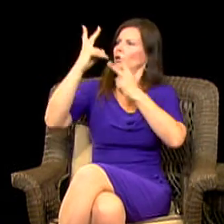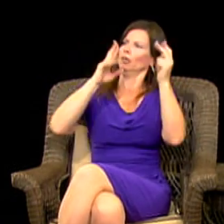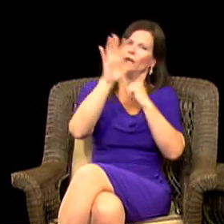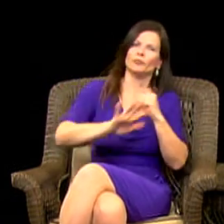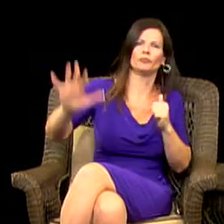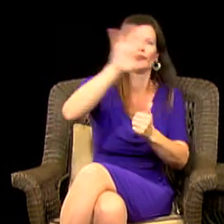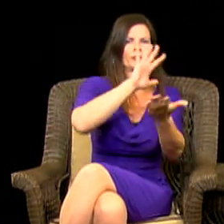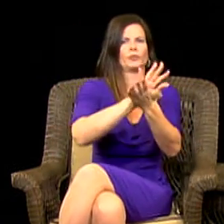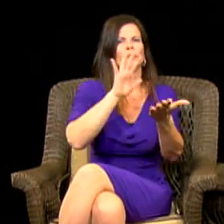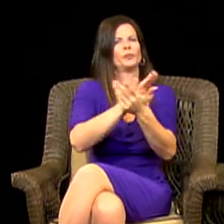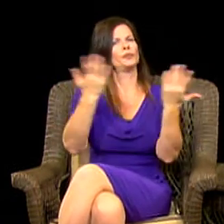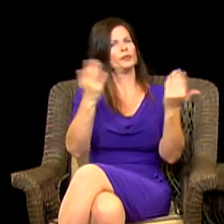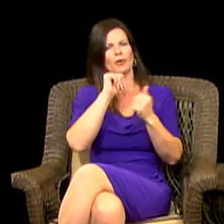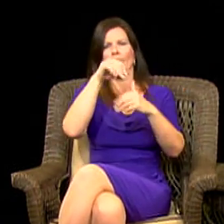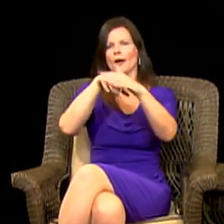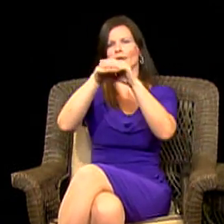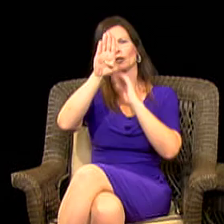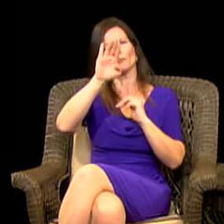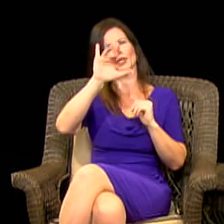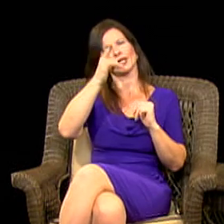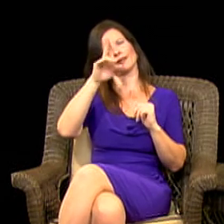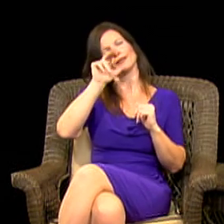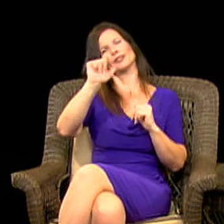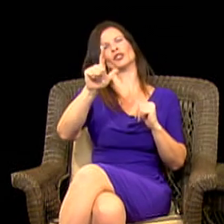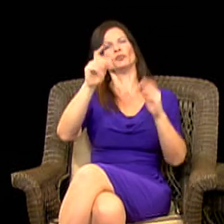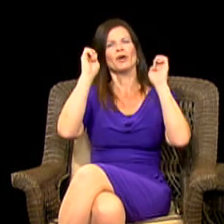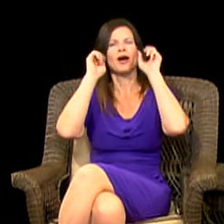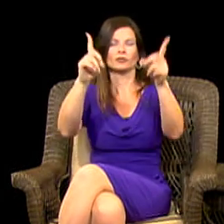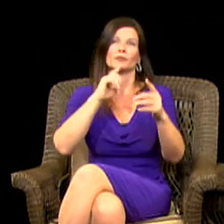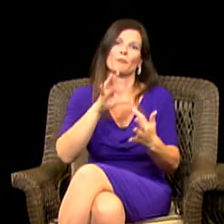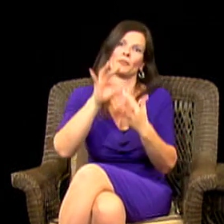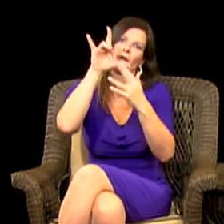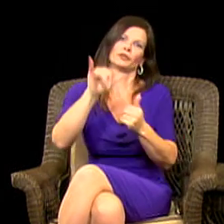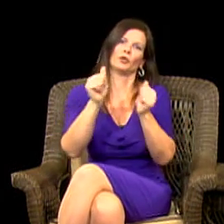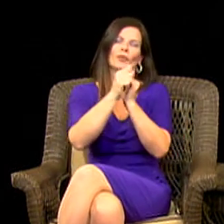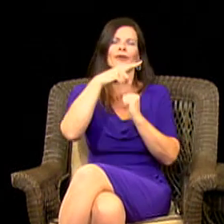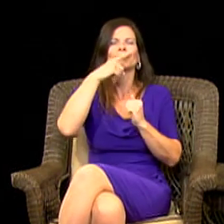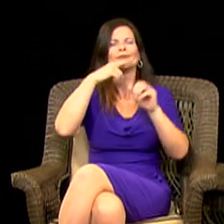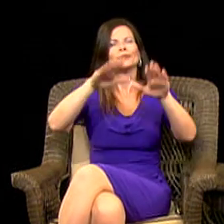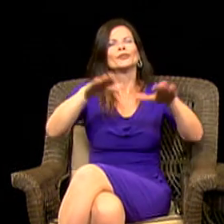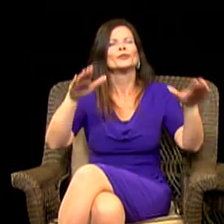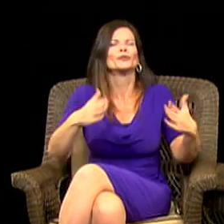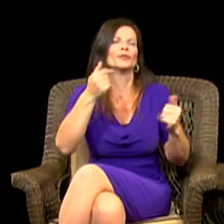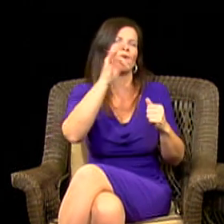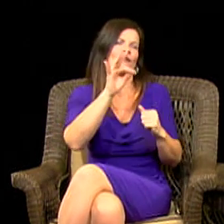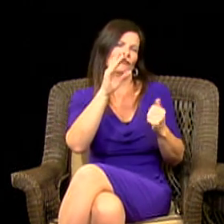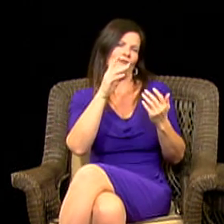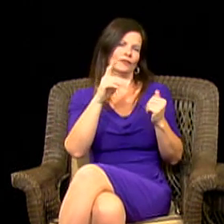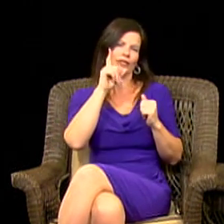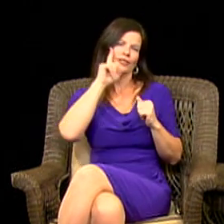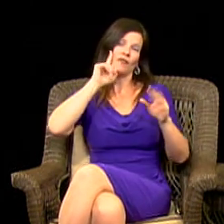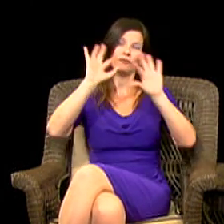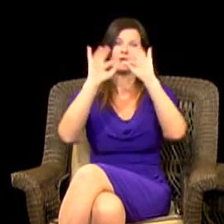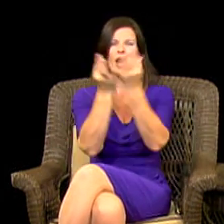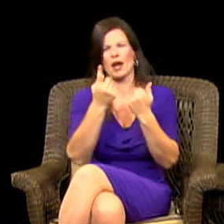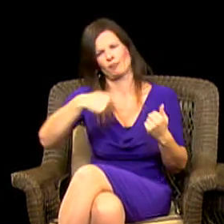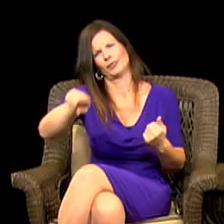search are really so adamant about it that they've gone on a hunger strike, and others are not